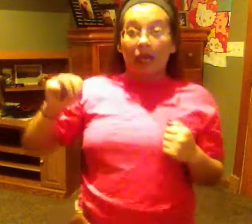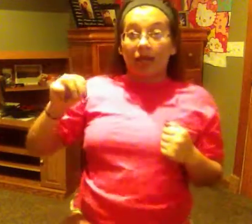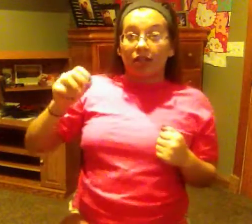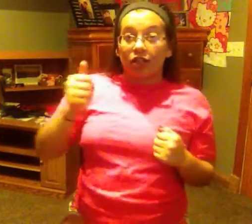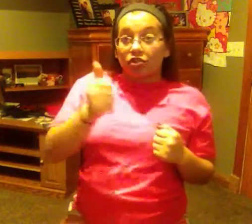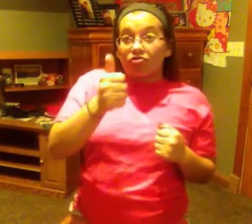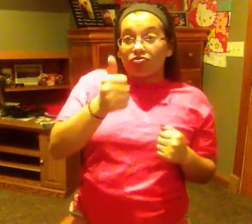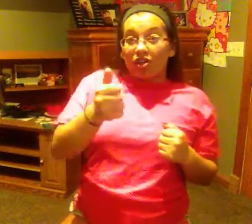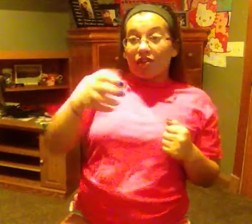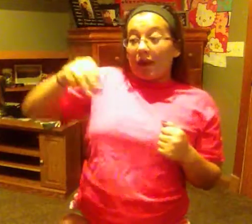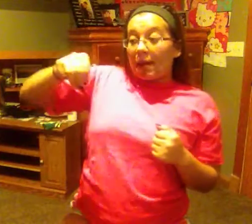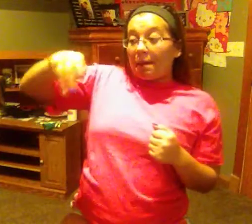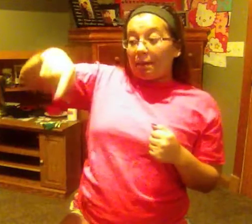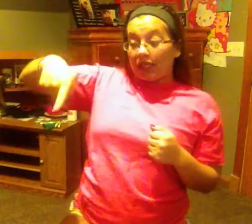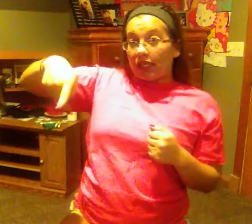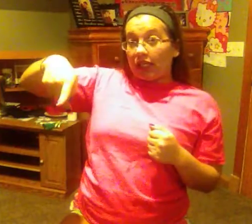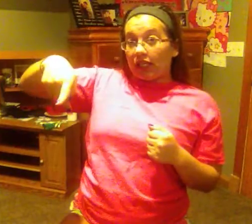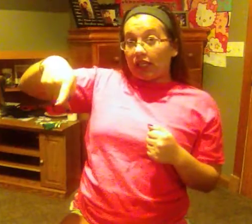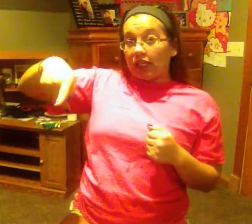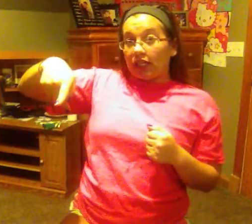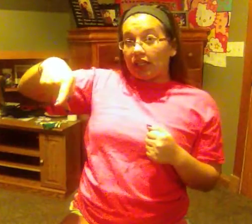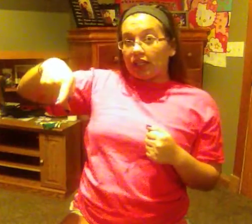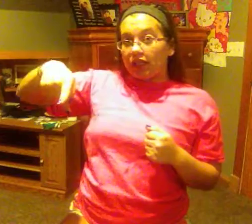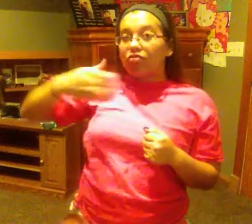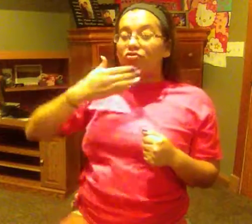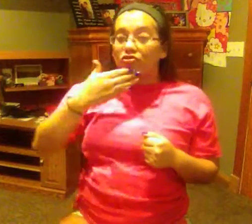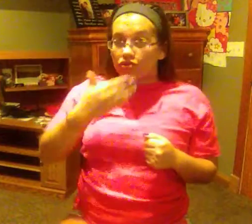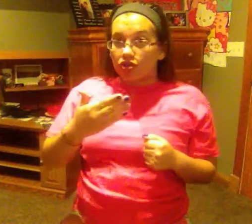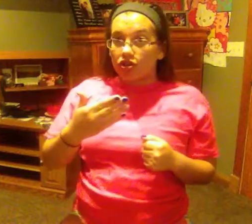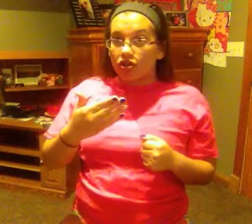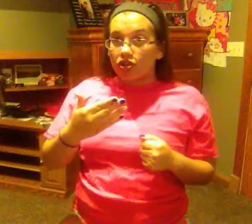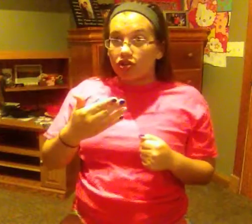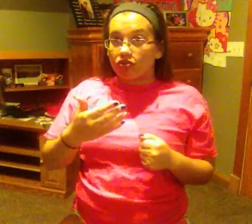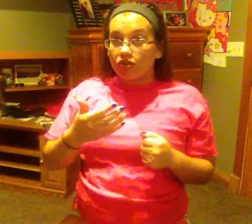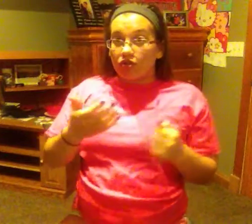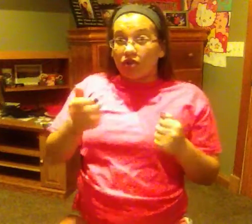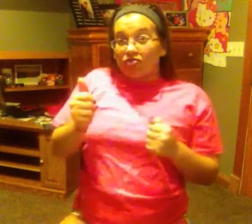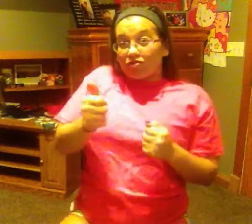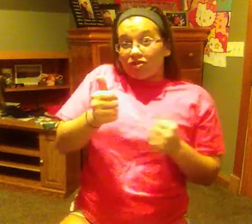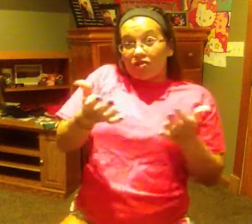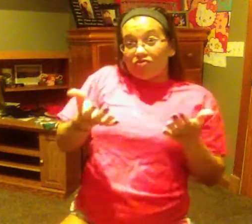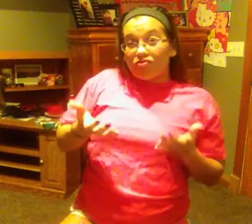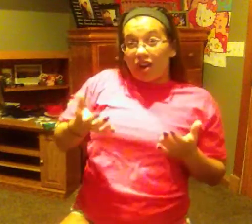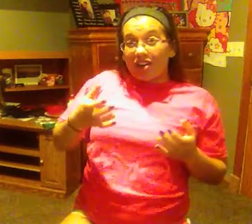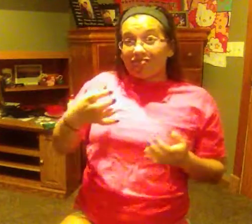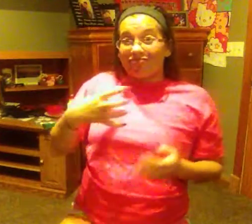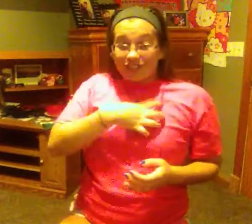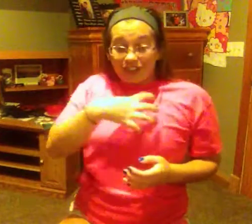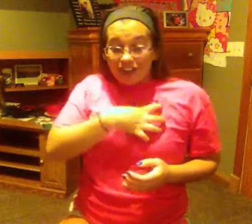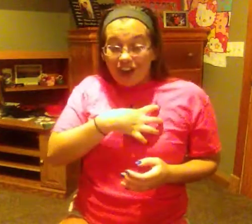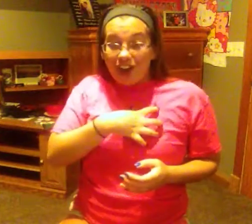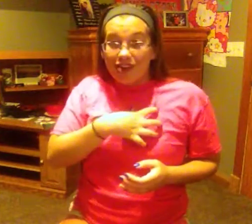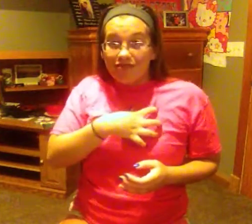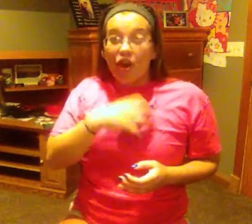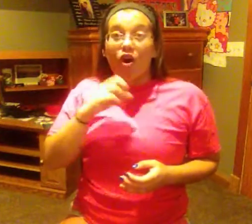emergency response team. And if you've ever thought about applying to become a police officer, what better qualification to add to your resume than being